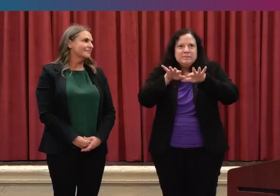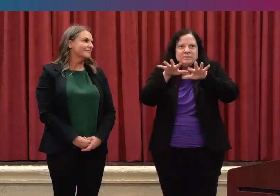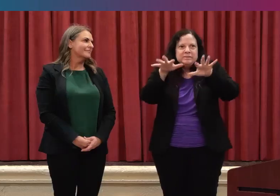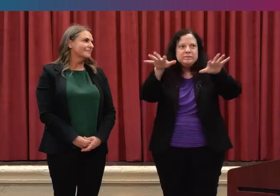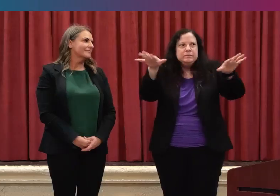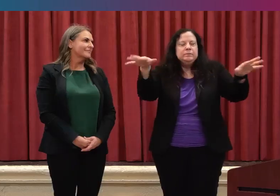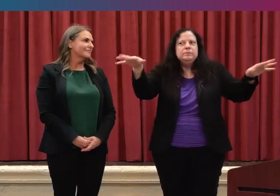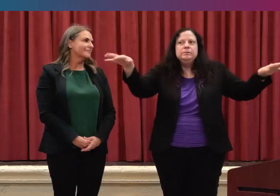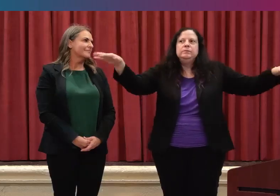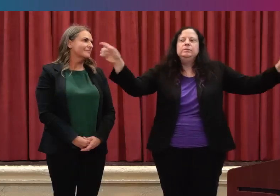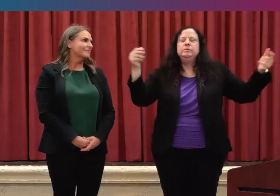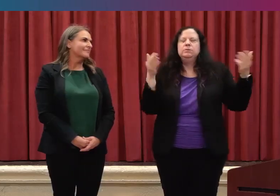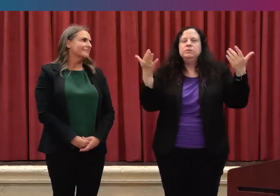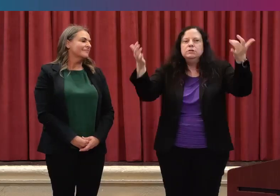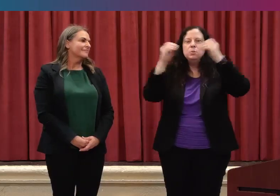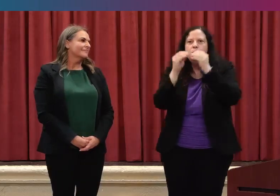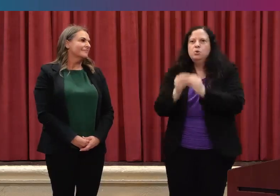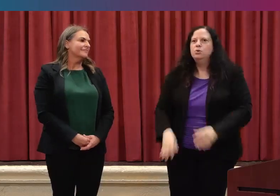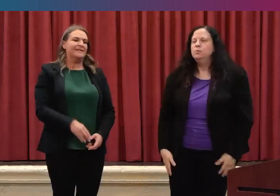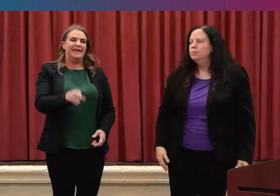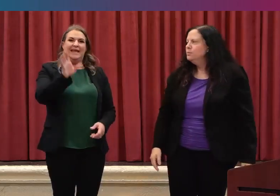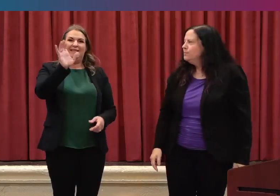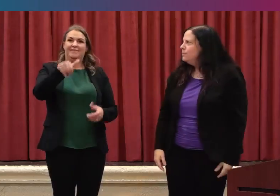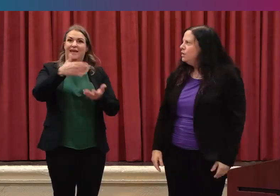You know, we need the word to spread more.